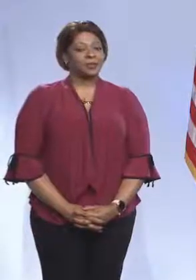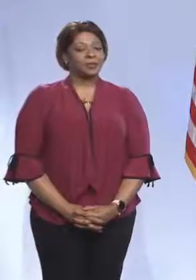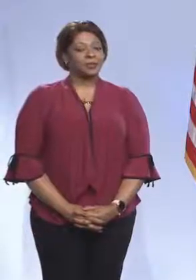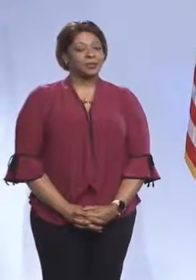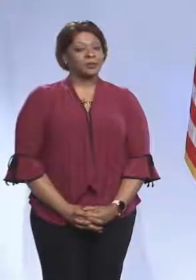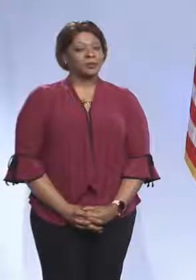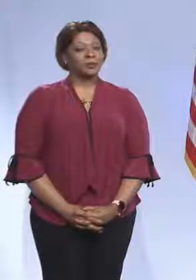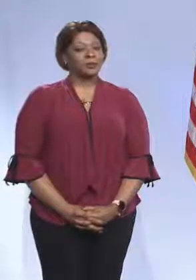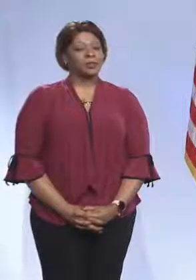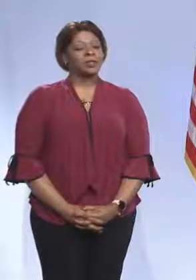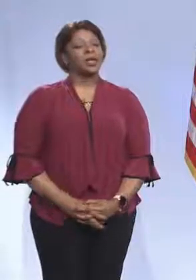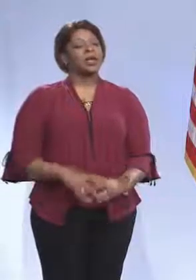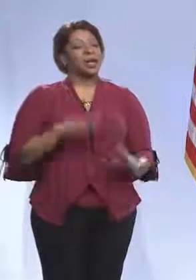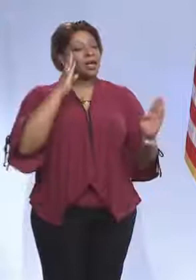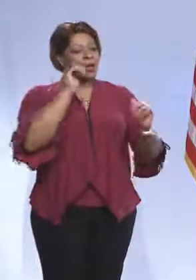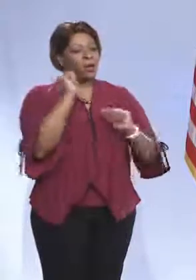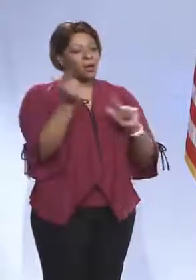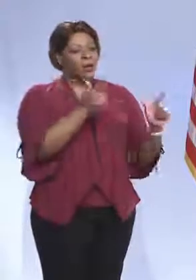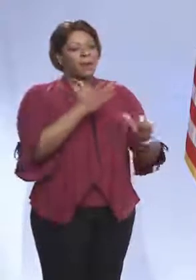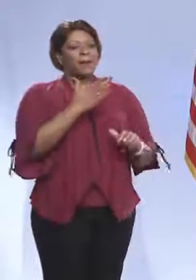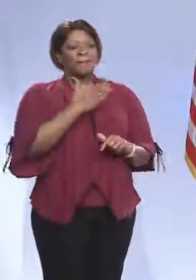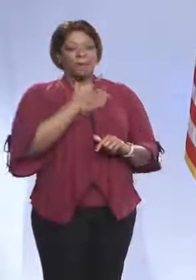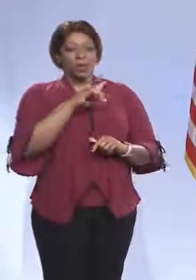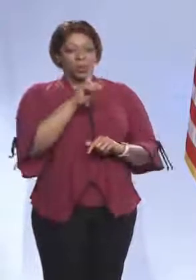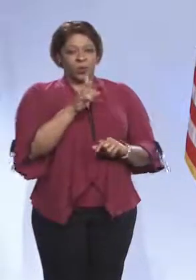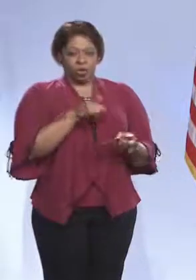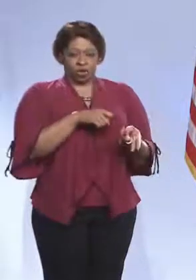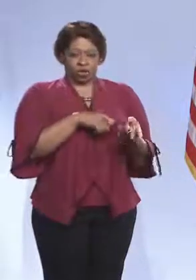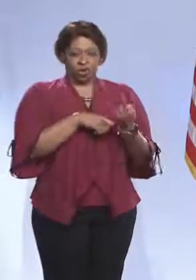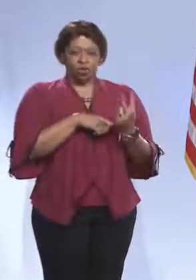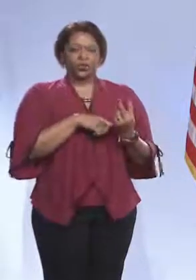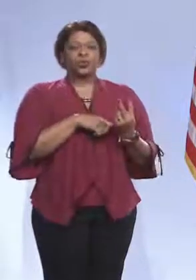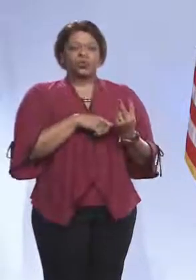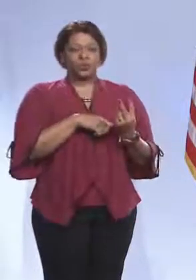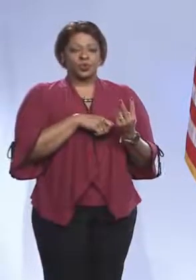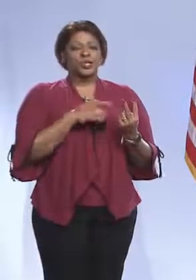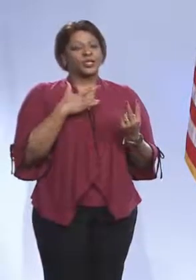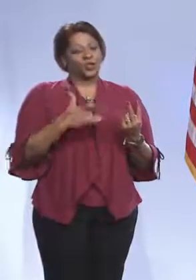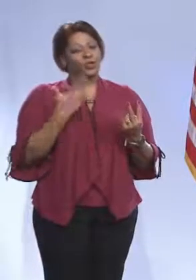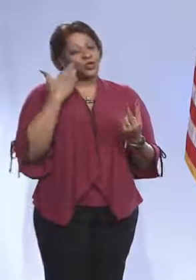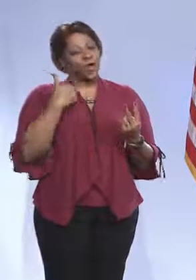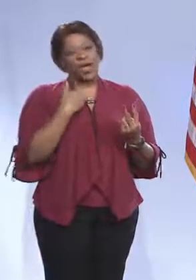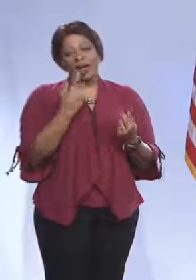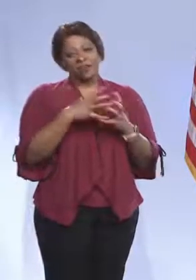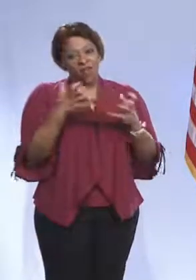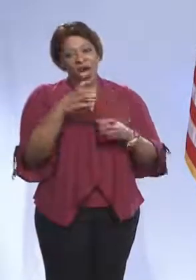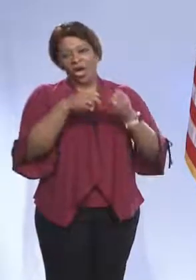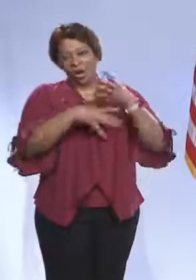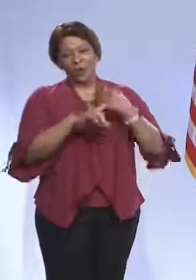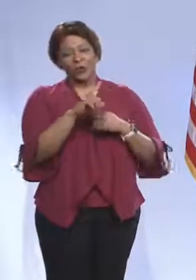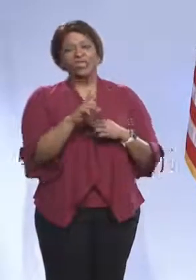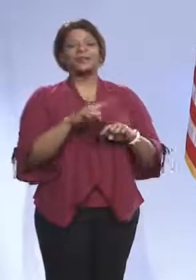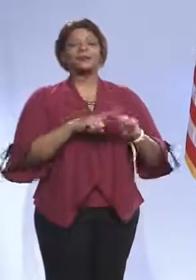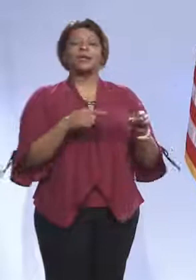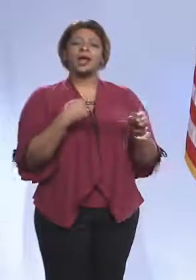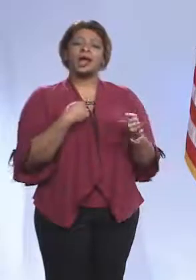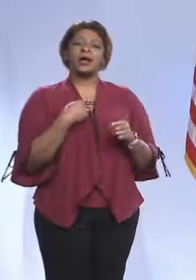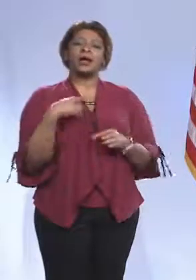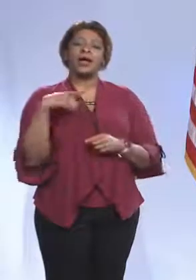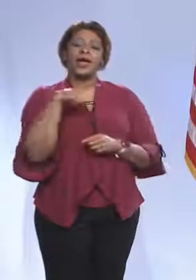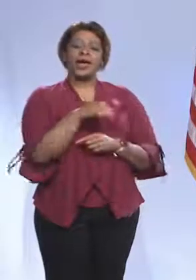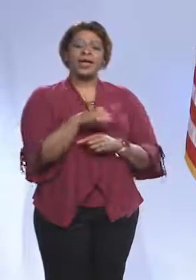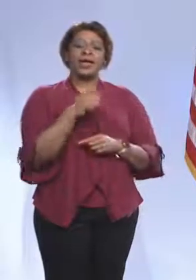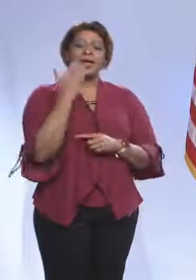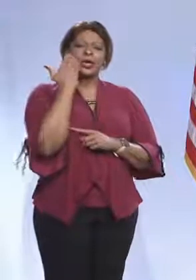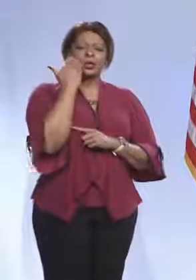Hey, everybody. My question, there's 2. As usual, I have a lot of questions, but I was just going to ask, I